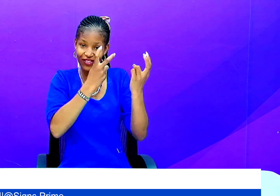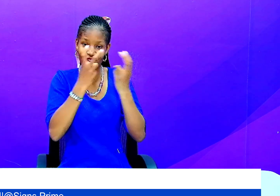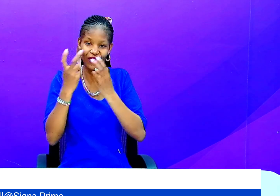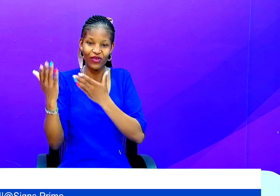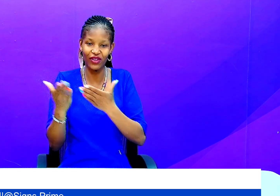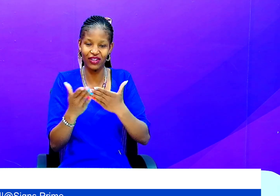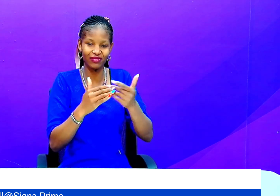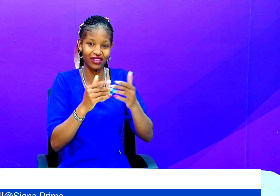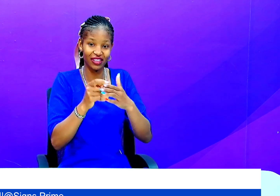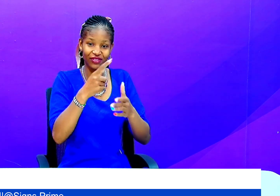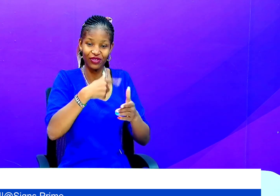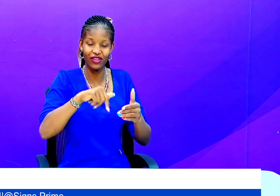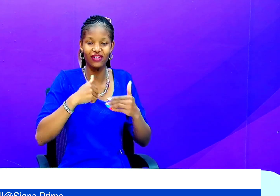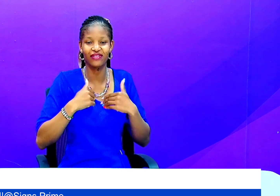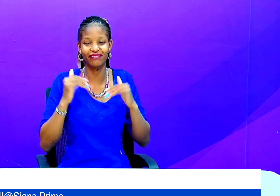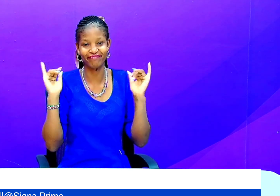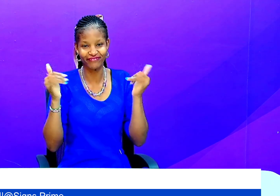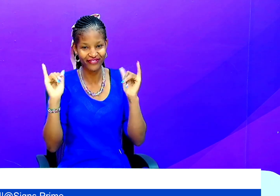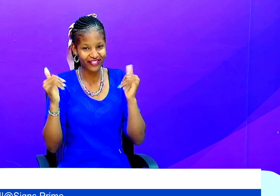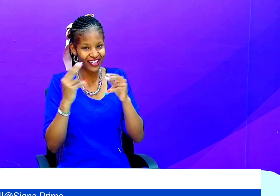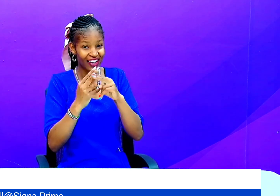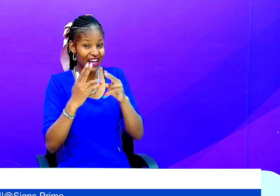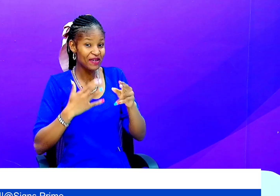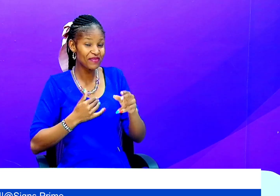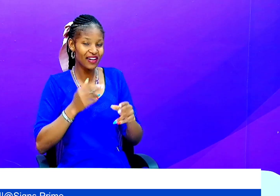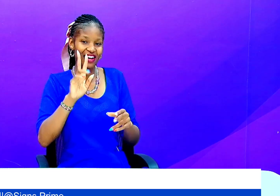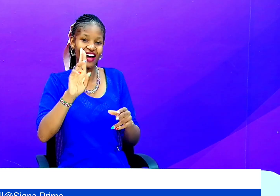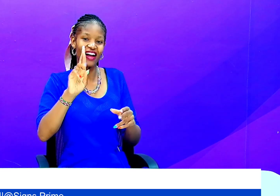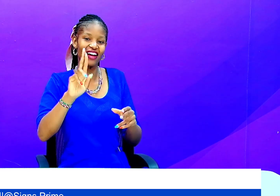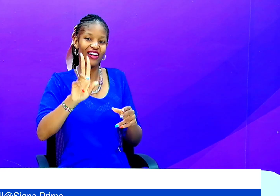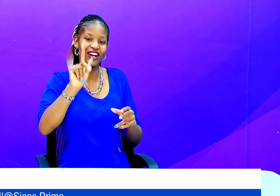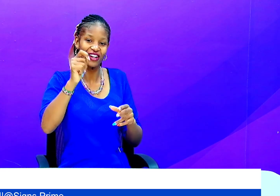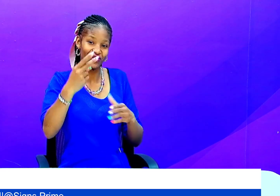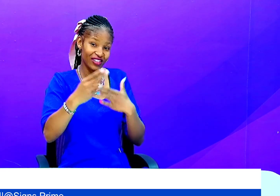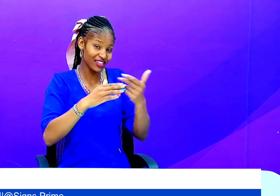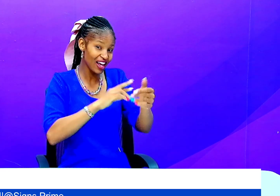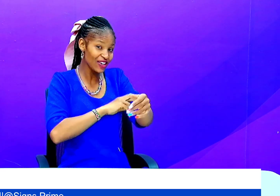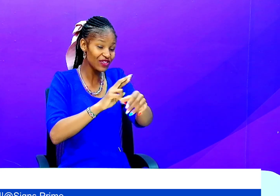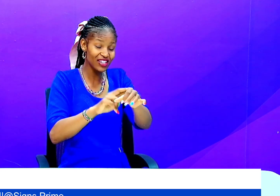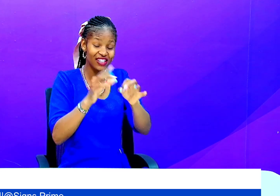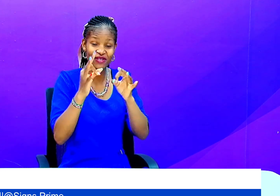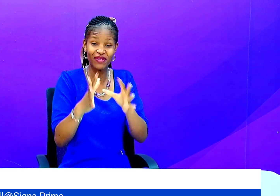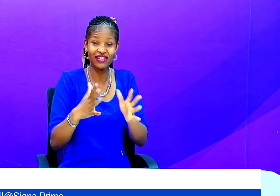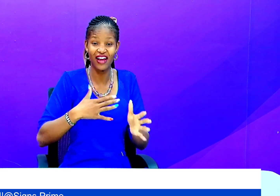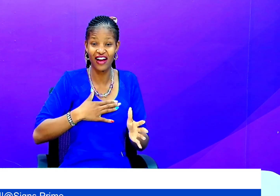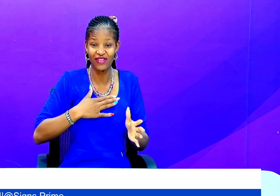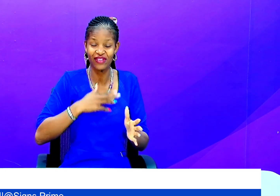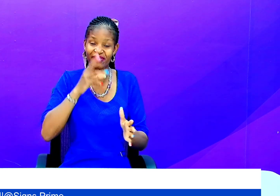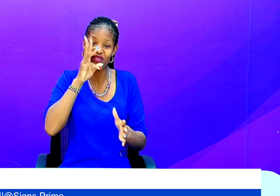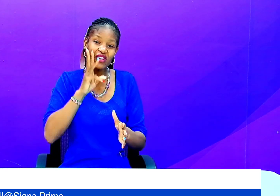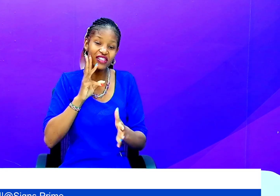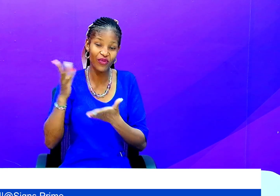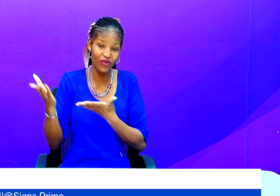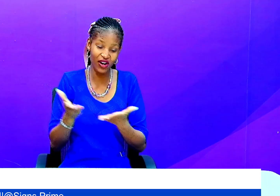Hello viewers, welcome to Science TV. My name is Ruth Wairimo and our sign language interpreter